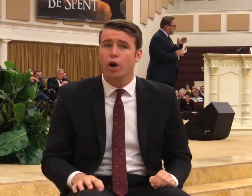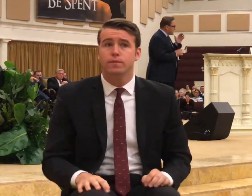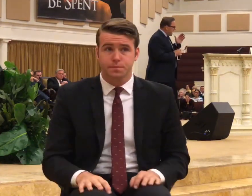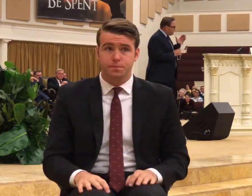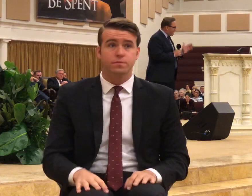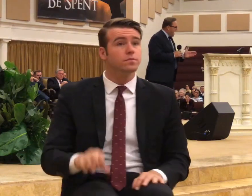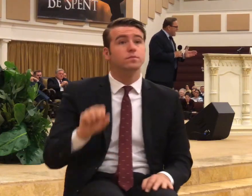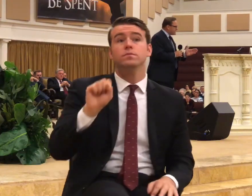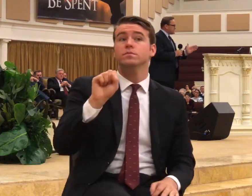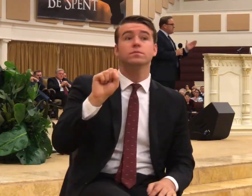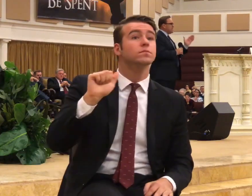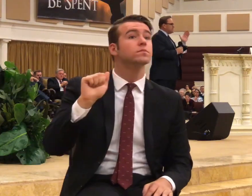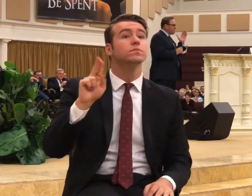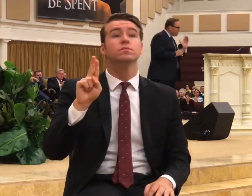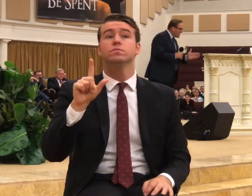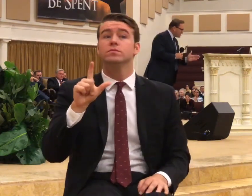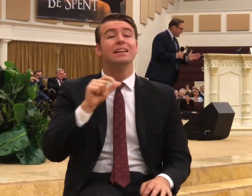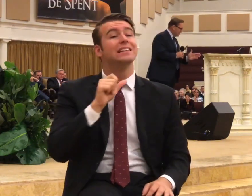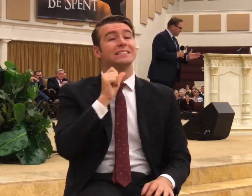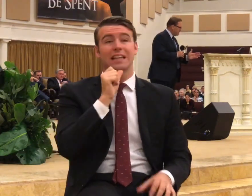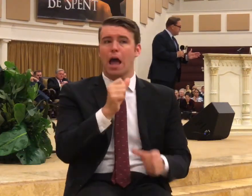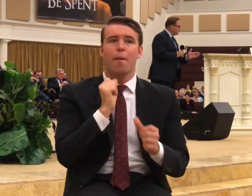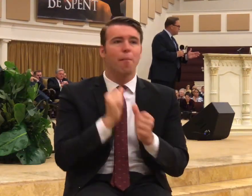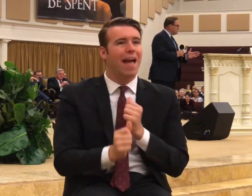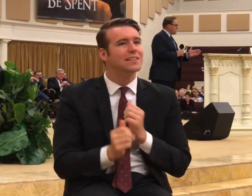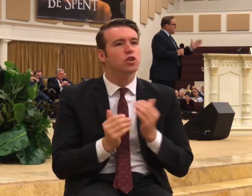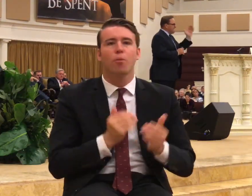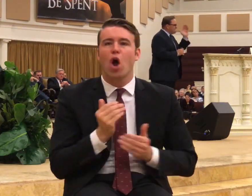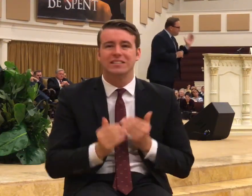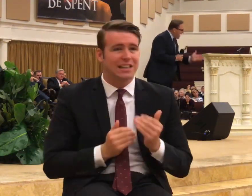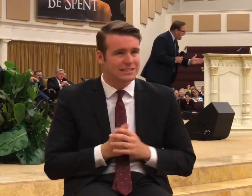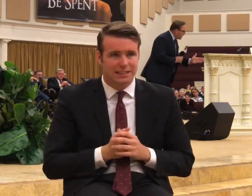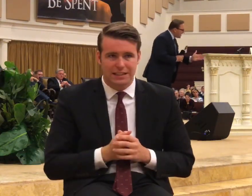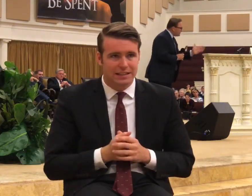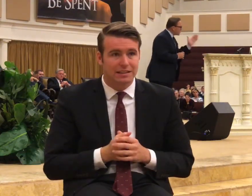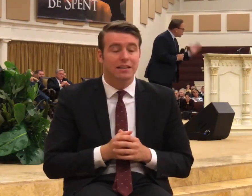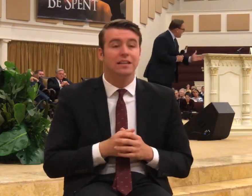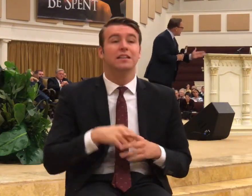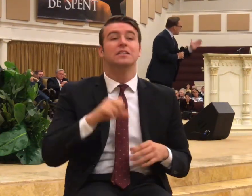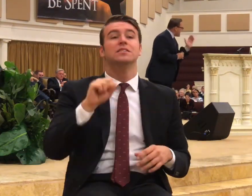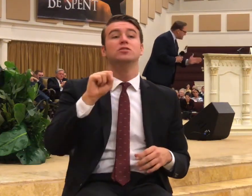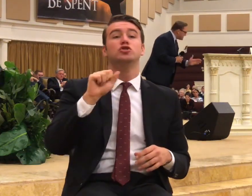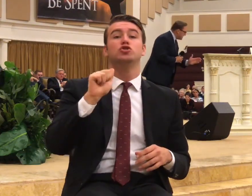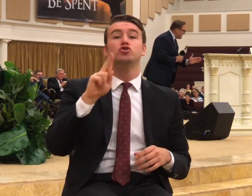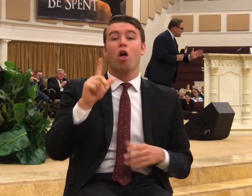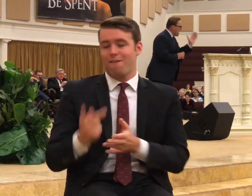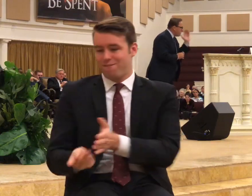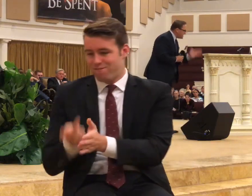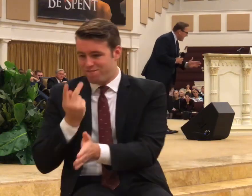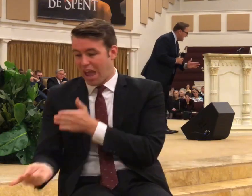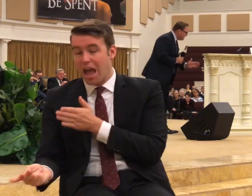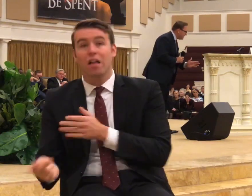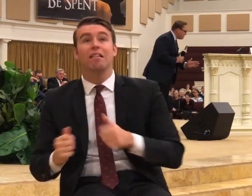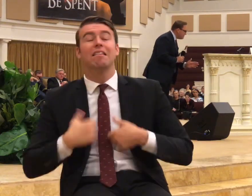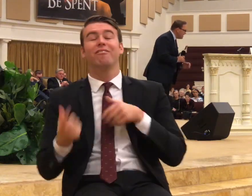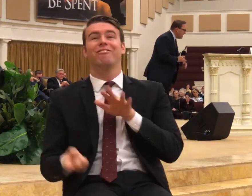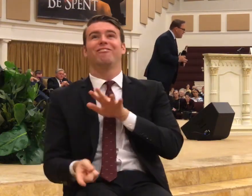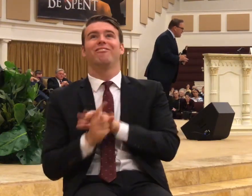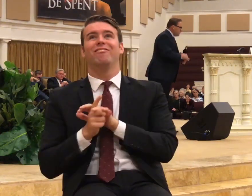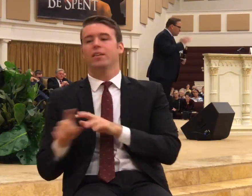Saul did not pass the processing. He failed in the critical incident of his